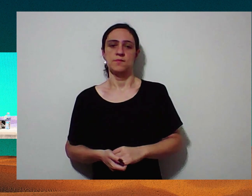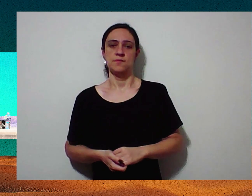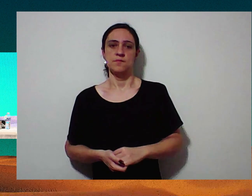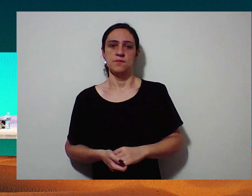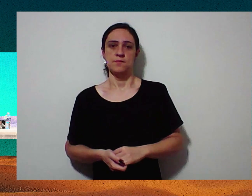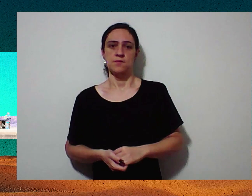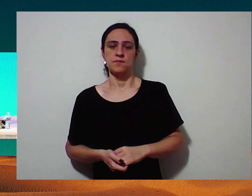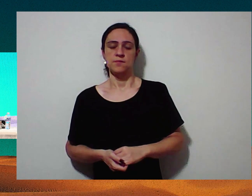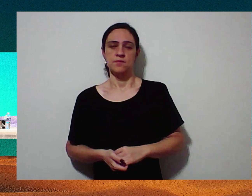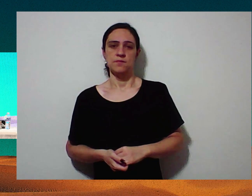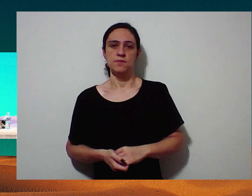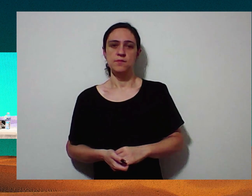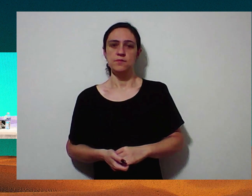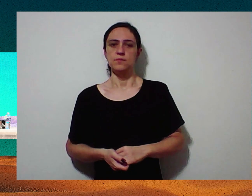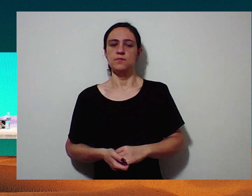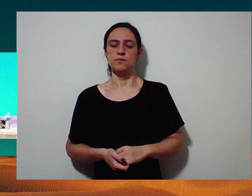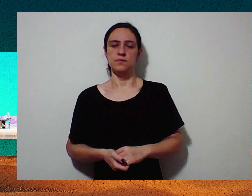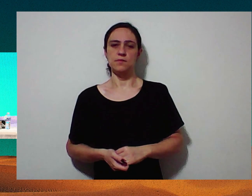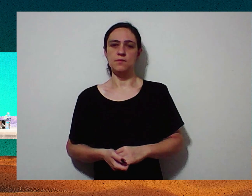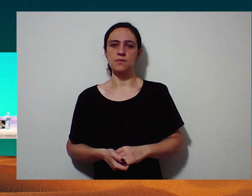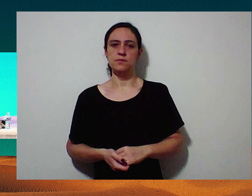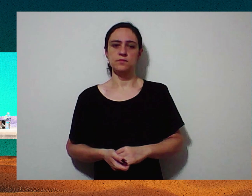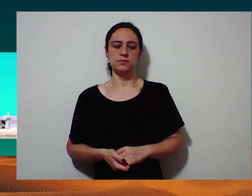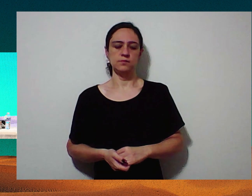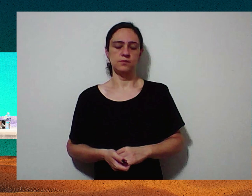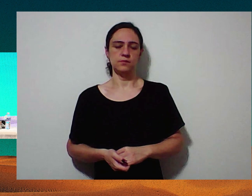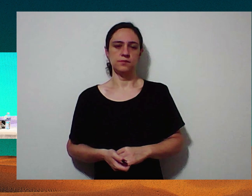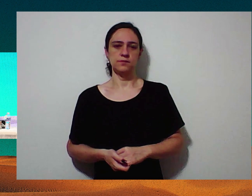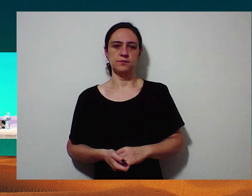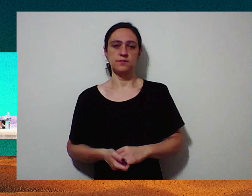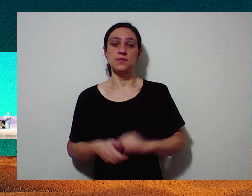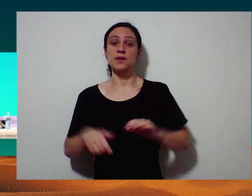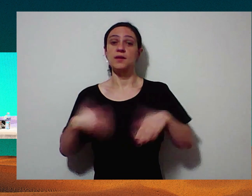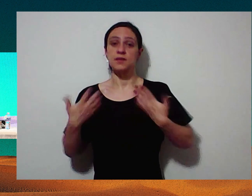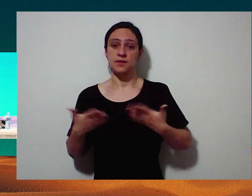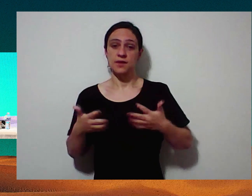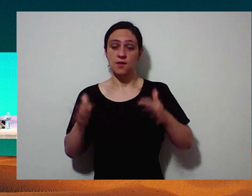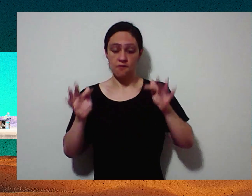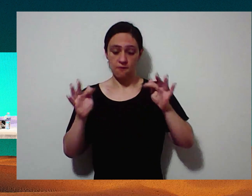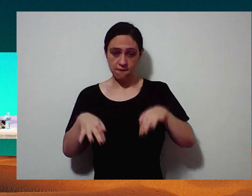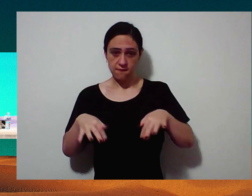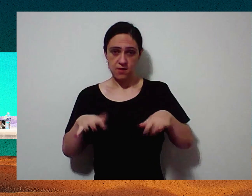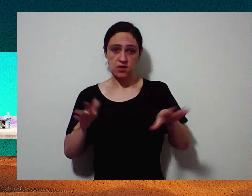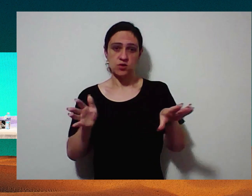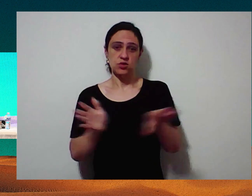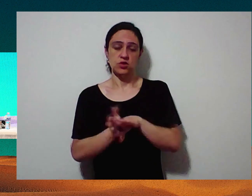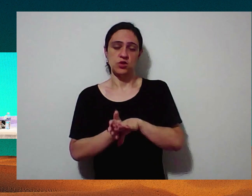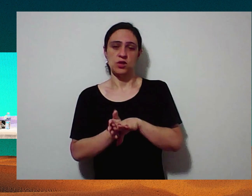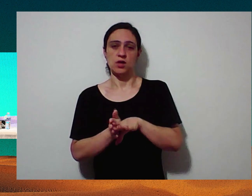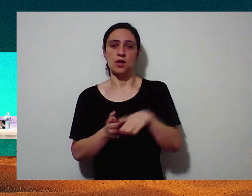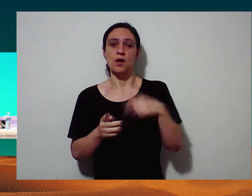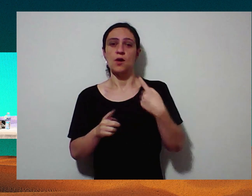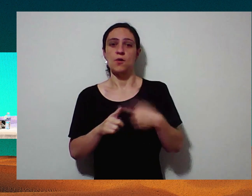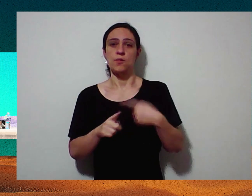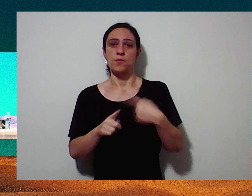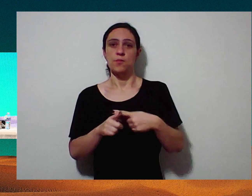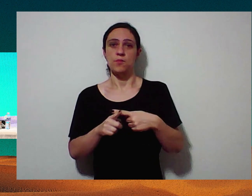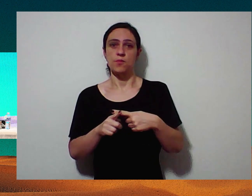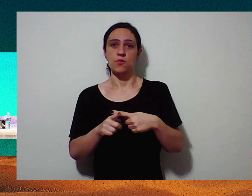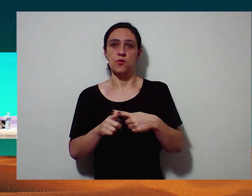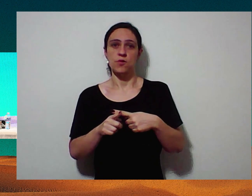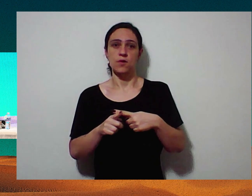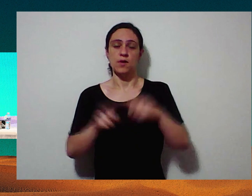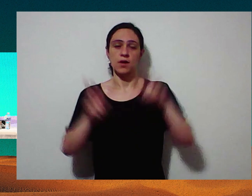E então virá o fim, quando ele entregar o reino ao Deus e Pai, quando houver